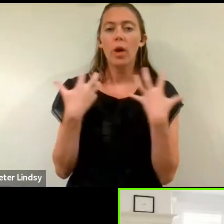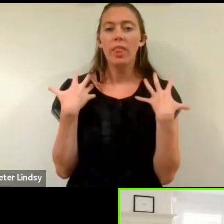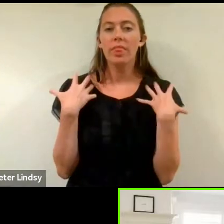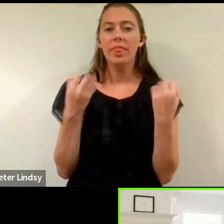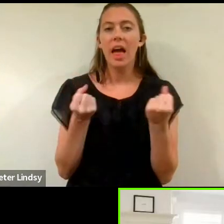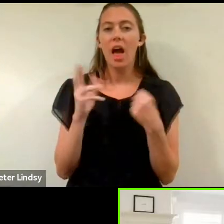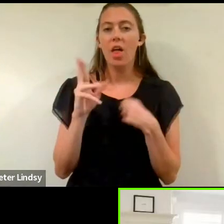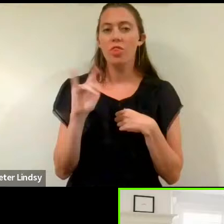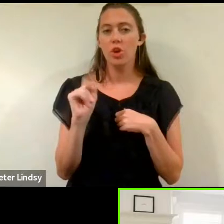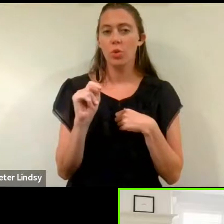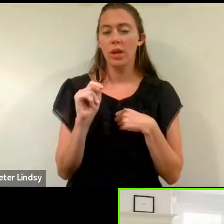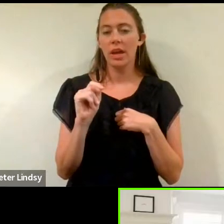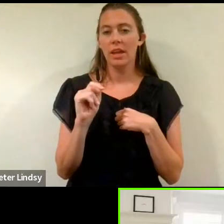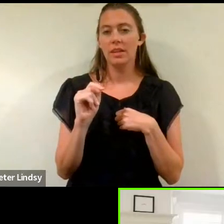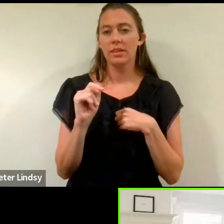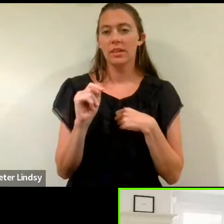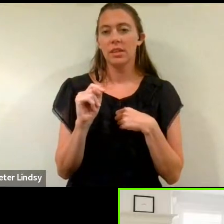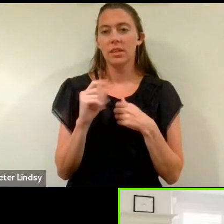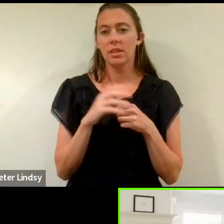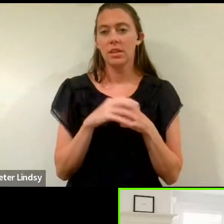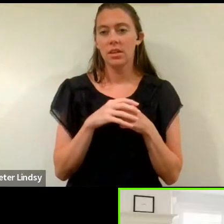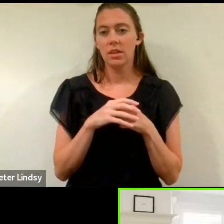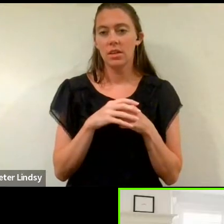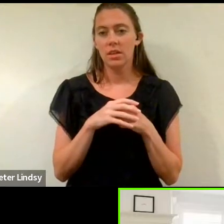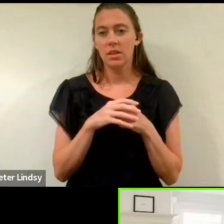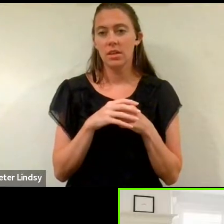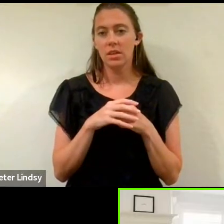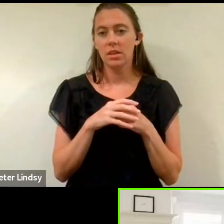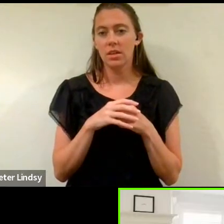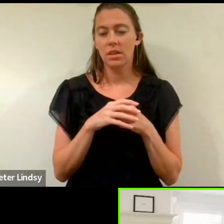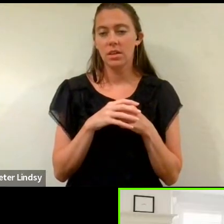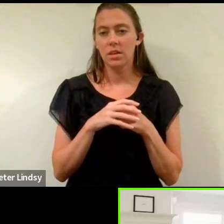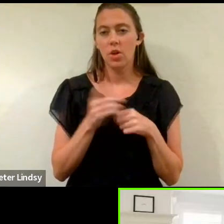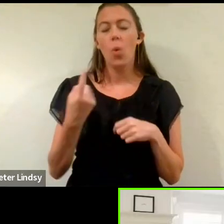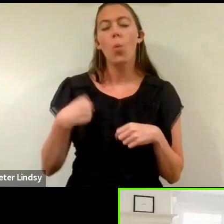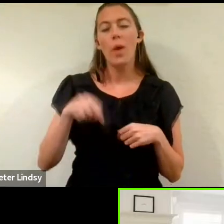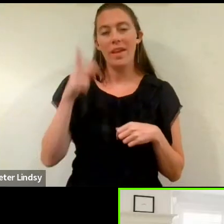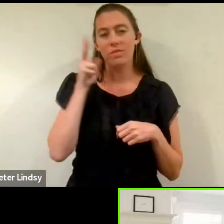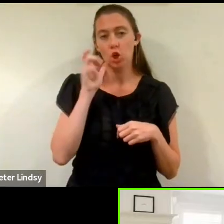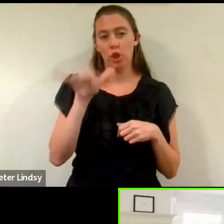Unit. Yes, we've heard this from a number of